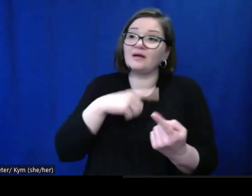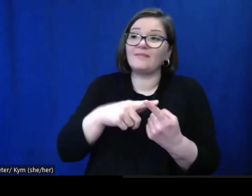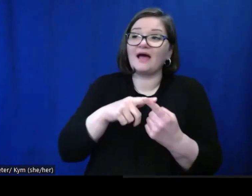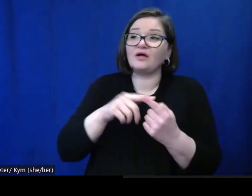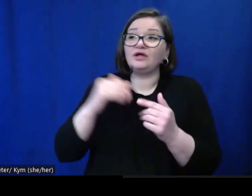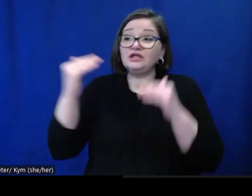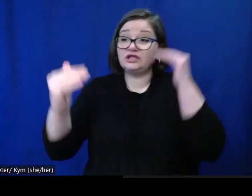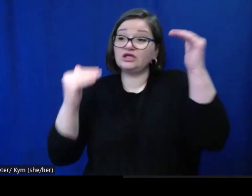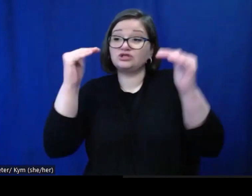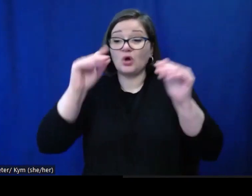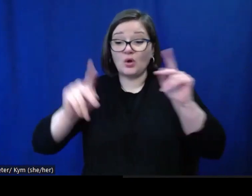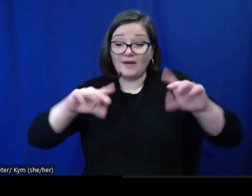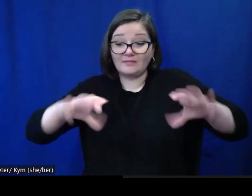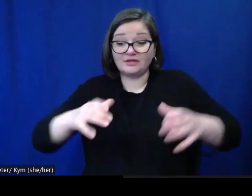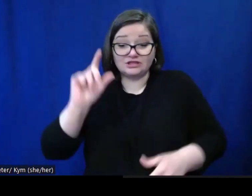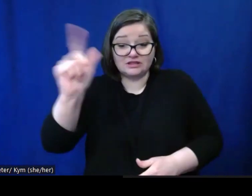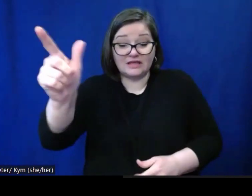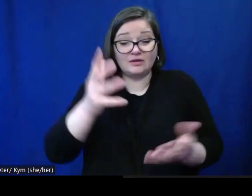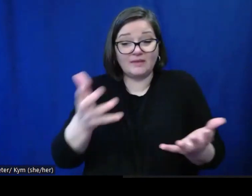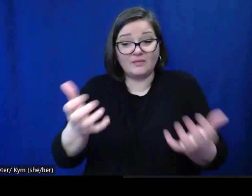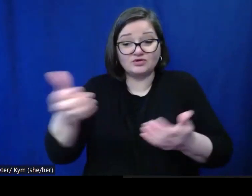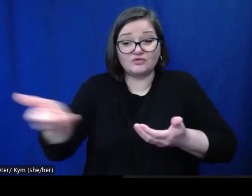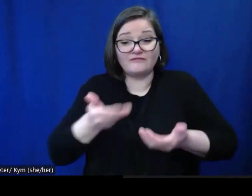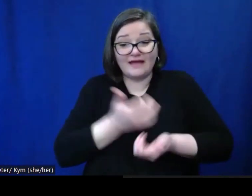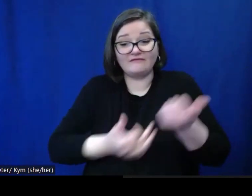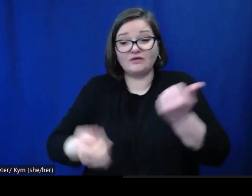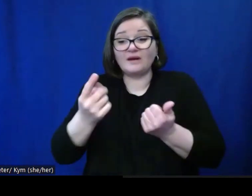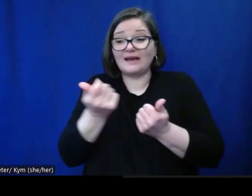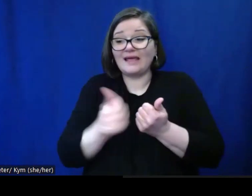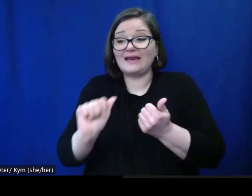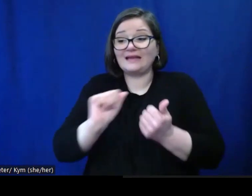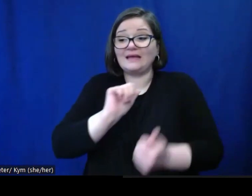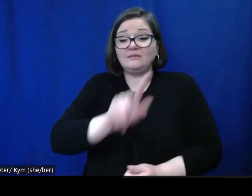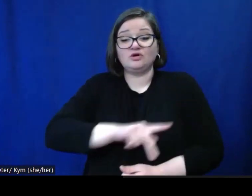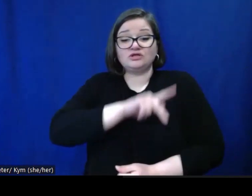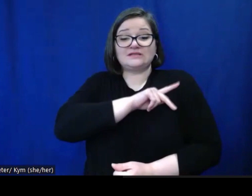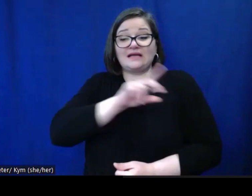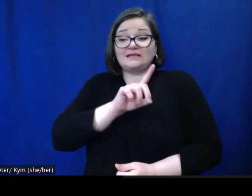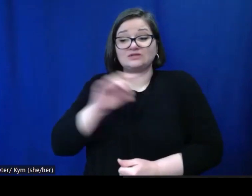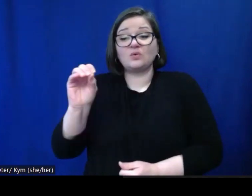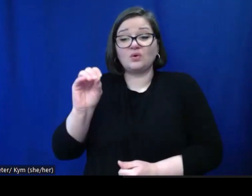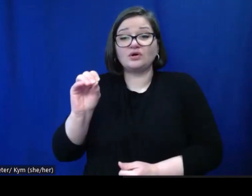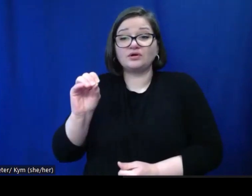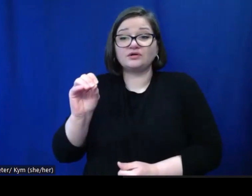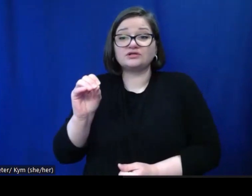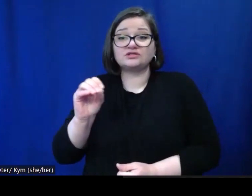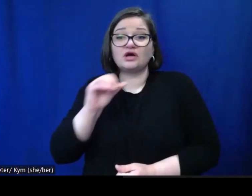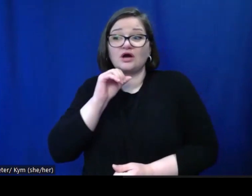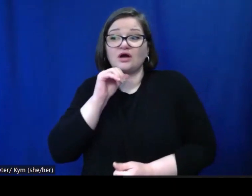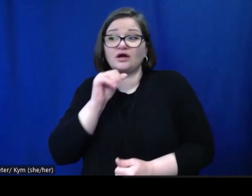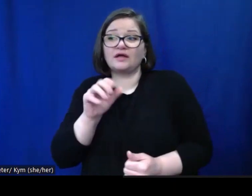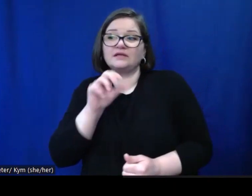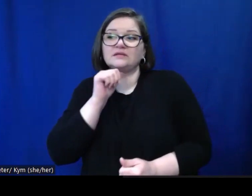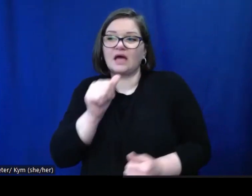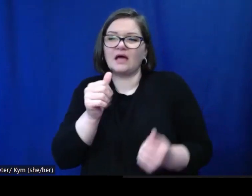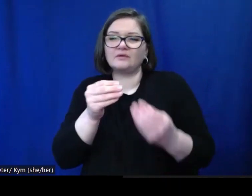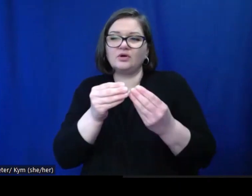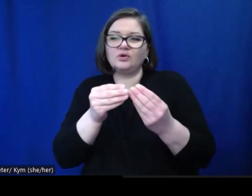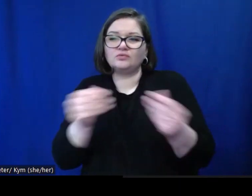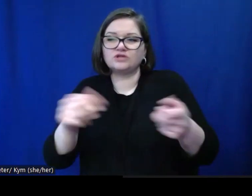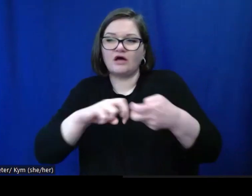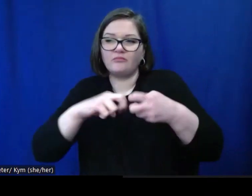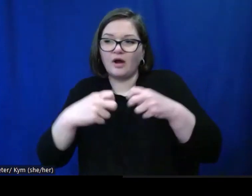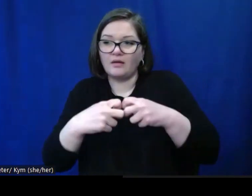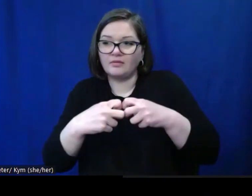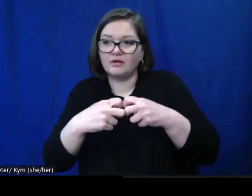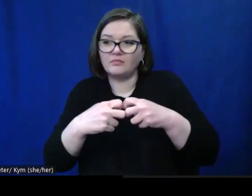but I'd invite everybody to consider that any of the personality disorders are really just unresolved trauma. And or